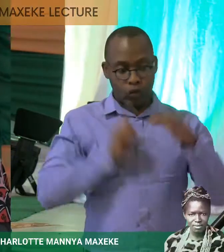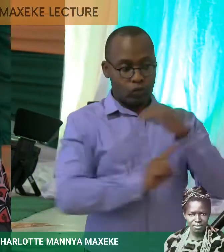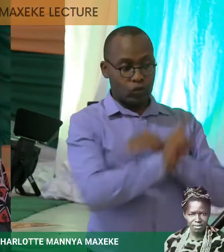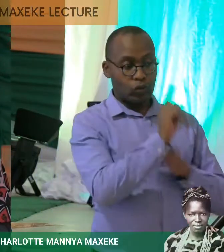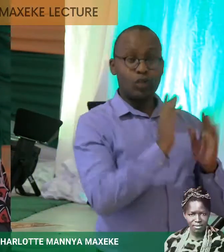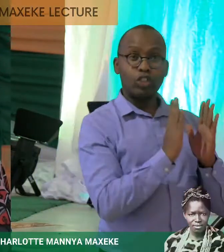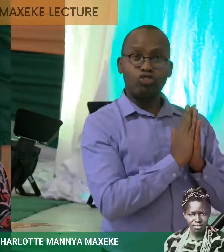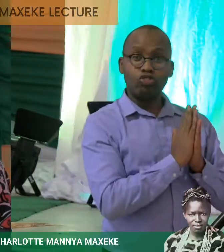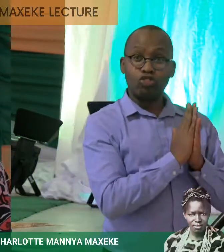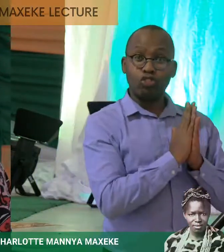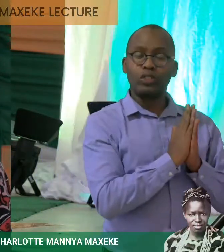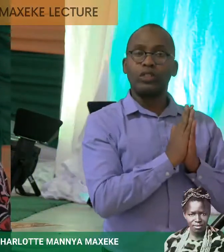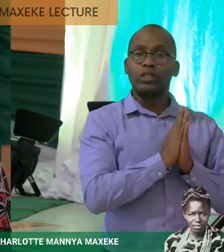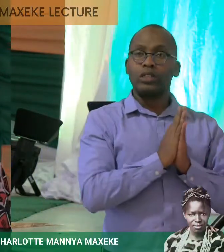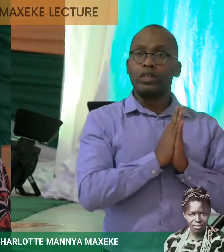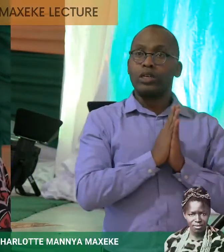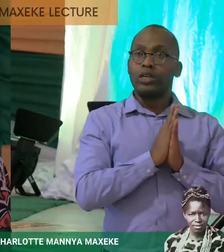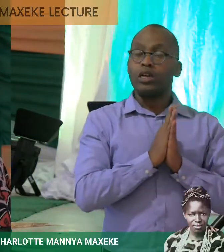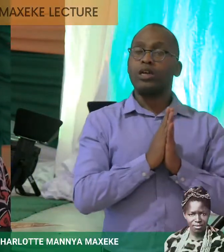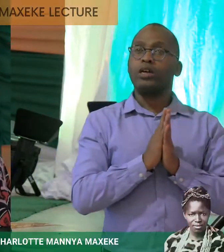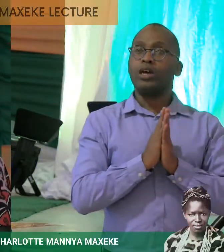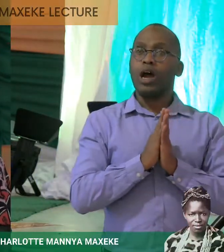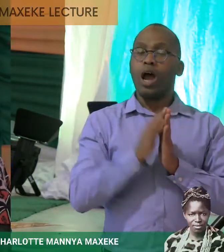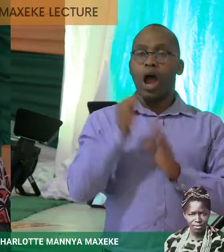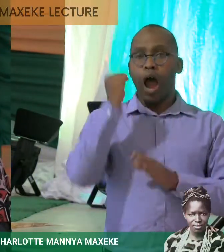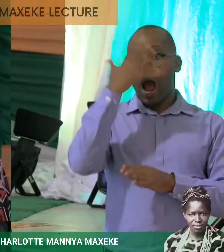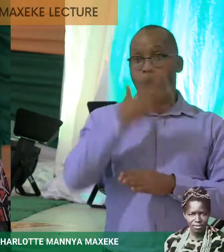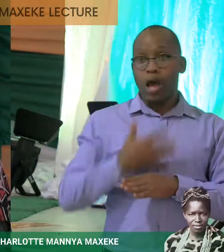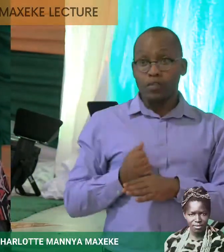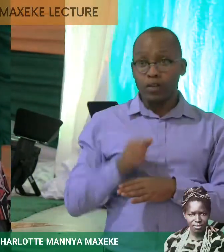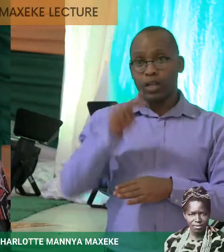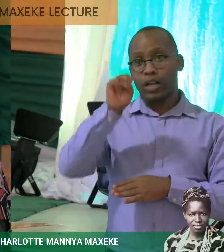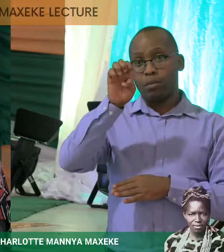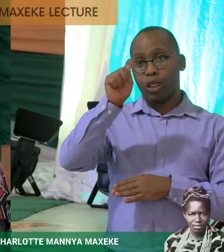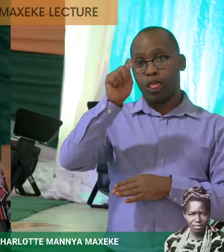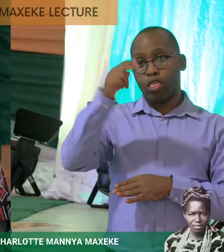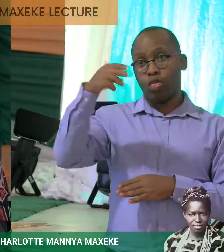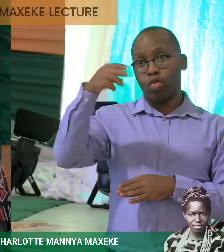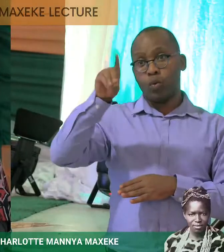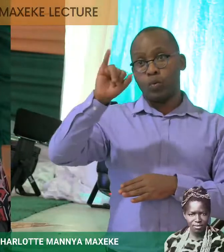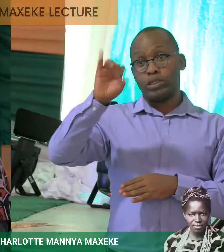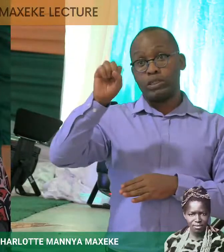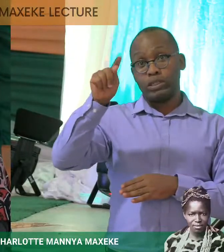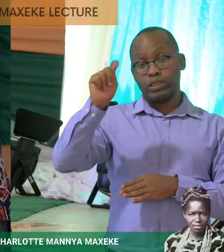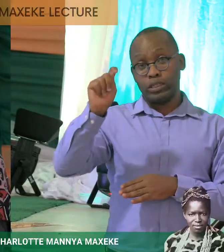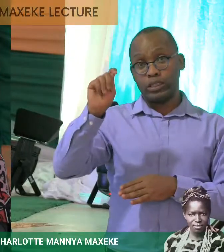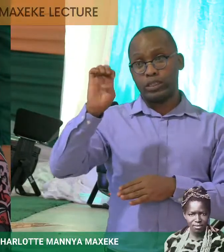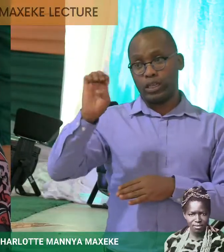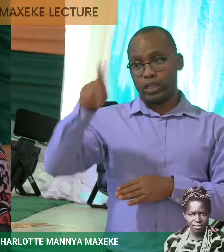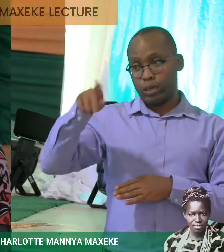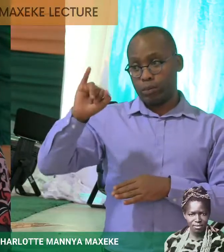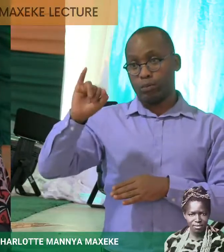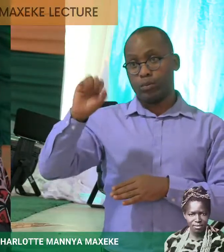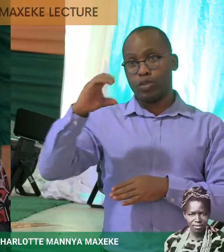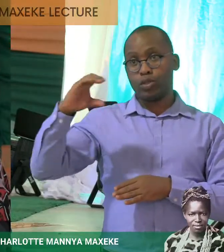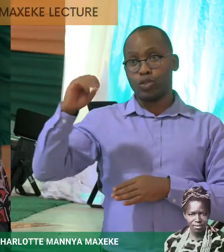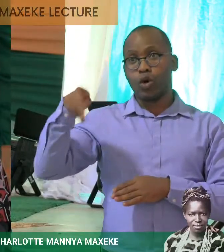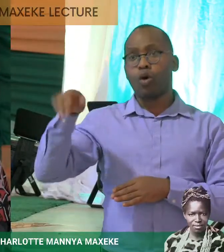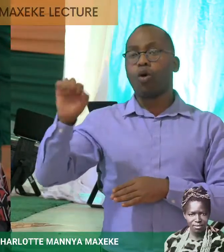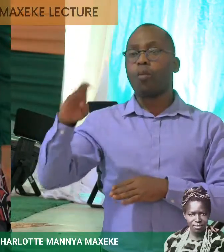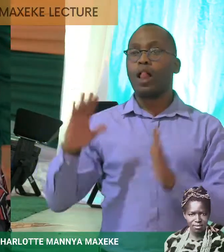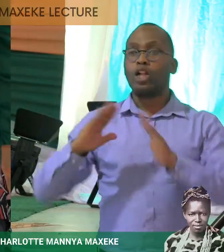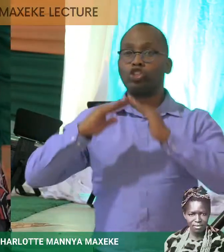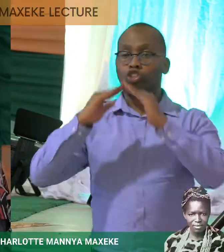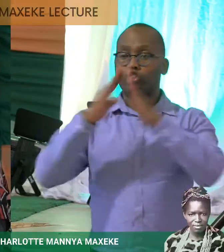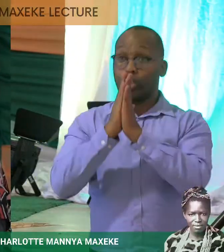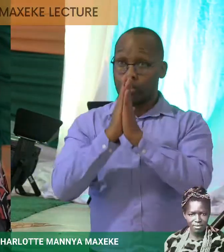yi-Emi, ebengumntu ebengena e-Emi inkonzo yakhe. Oku kubonakala kabini.